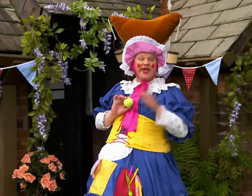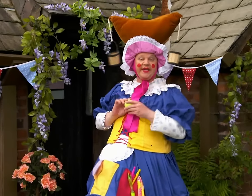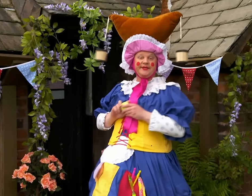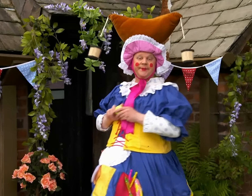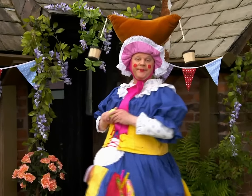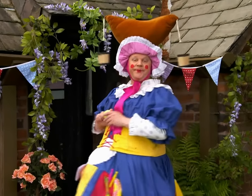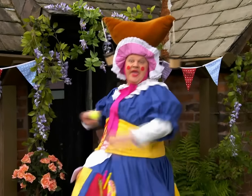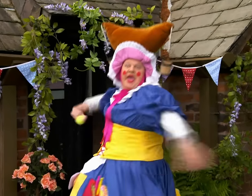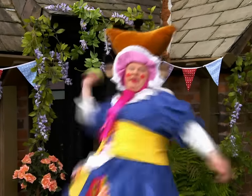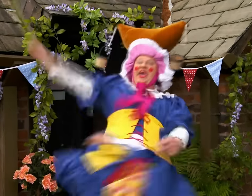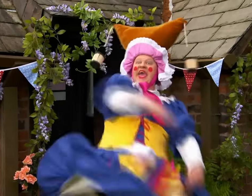Wait.